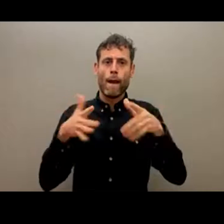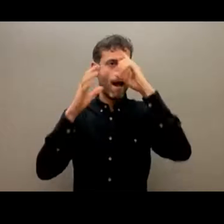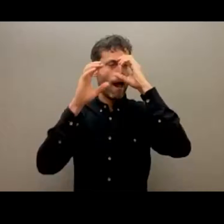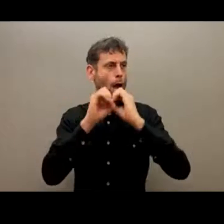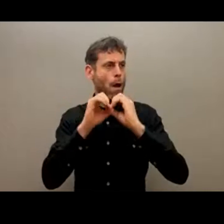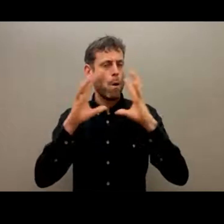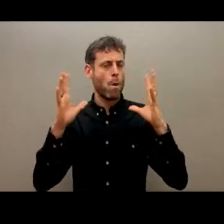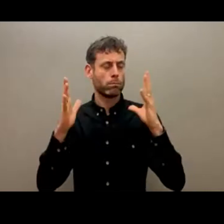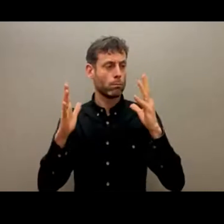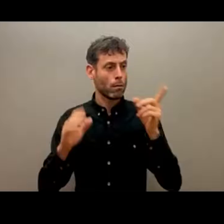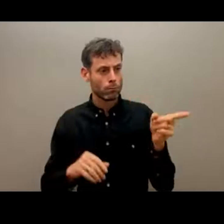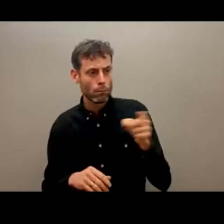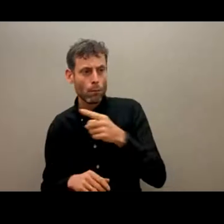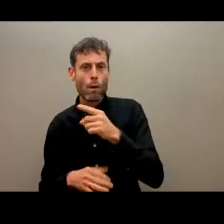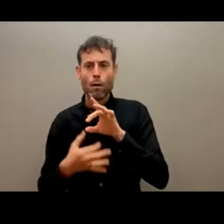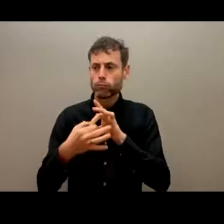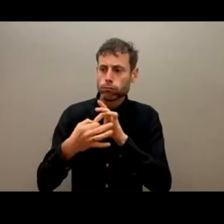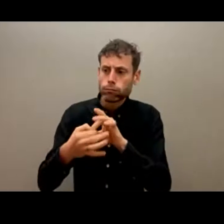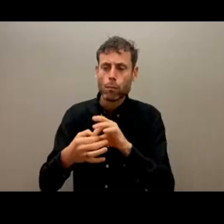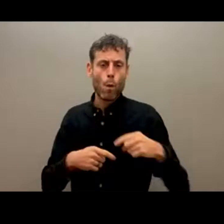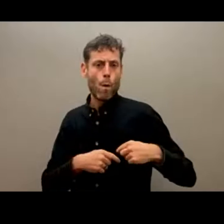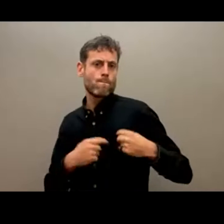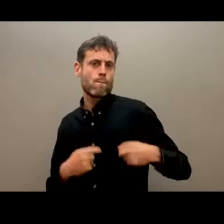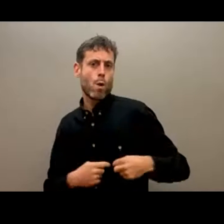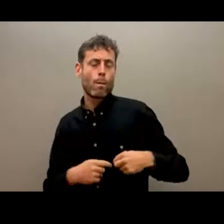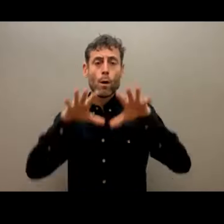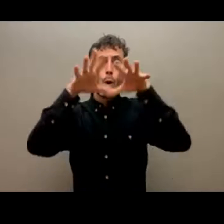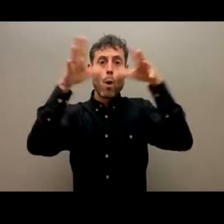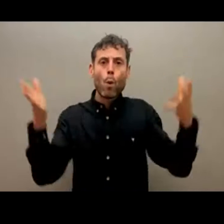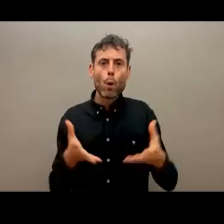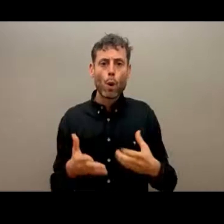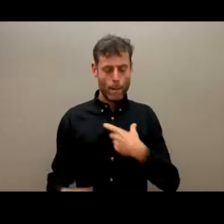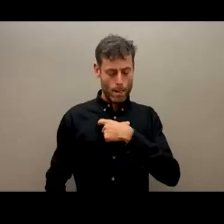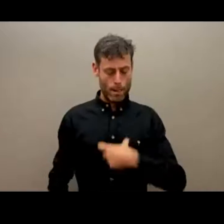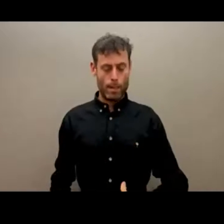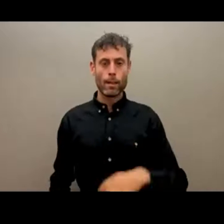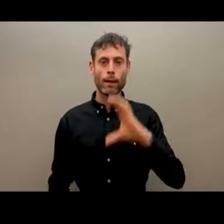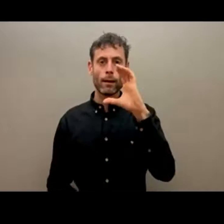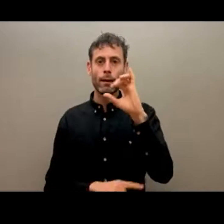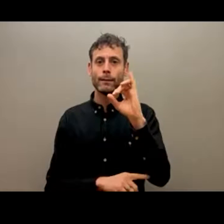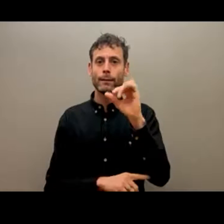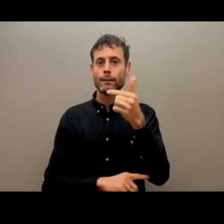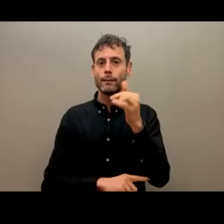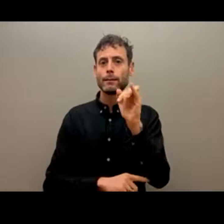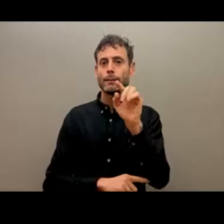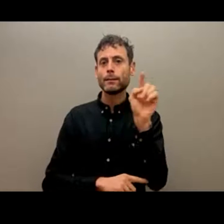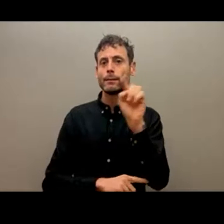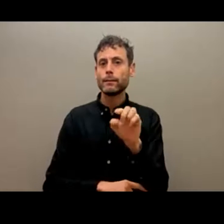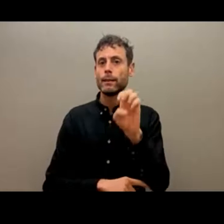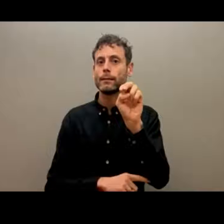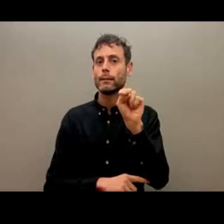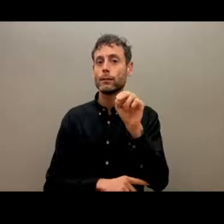learning about global citizenship, about learning about our place in the world, and the interrelationship